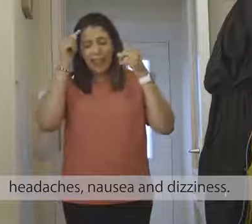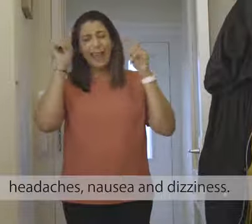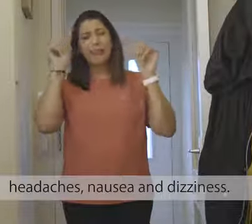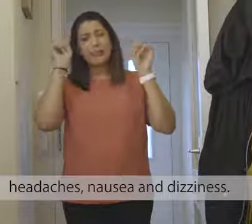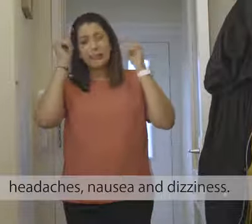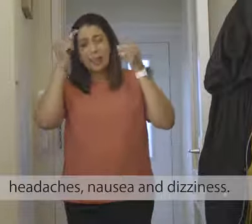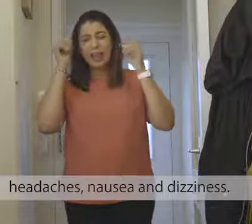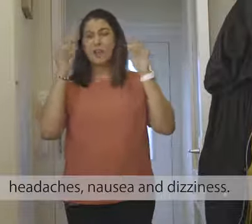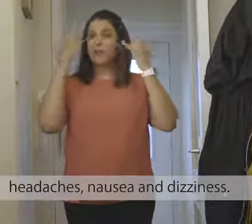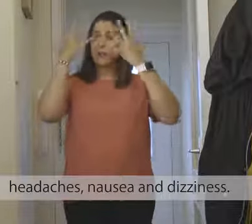dizziness.